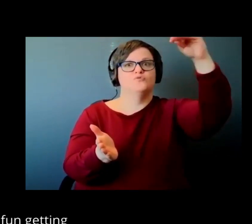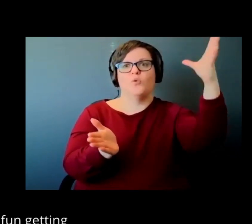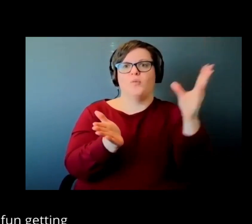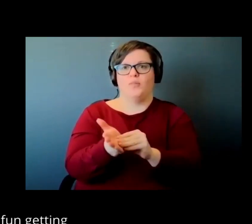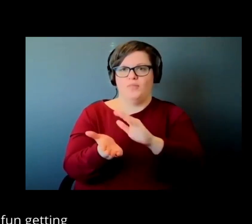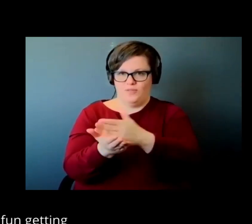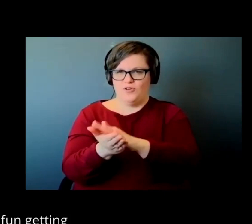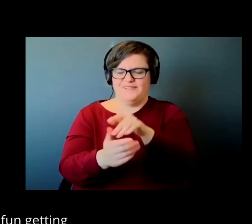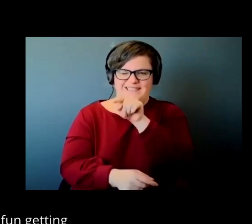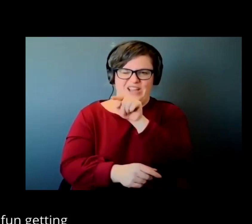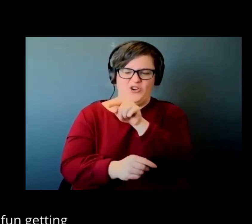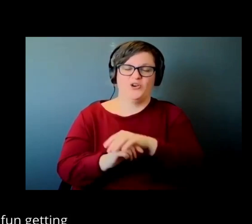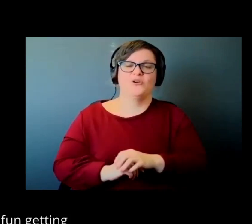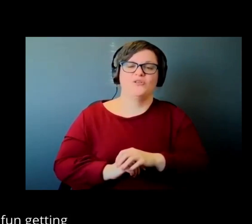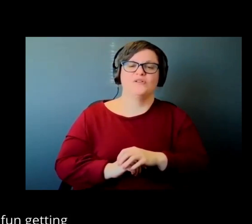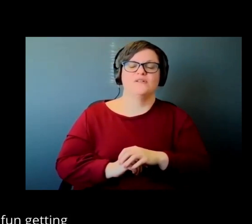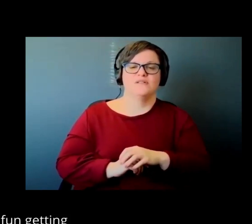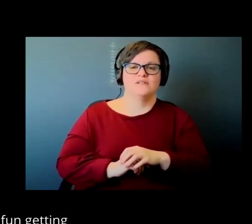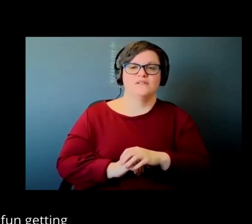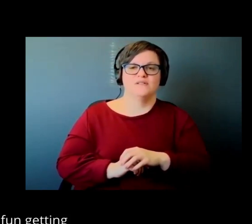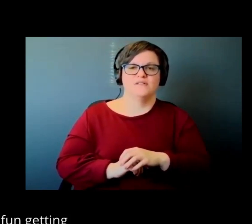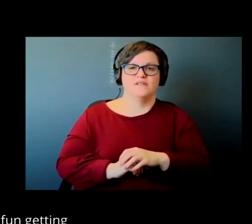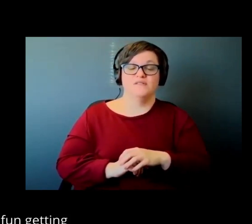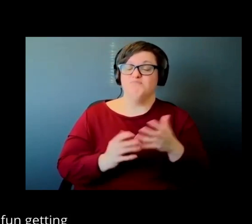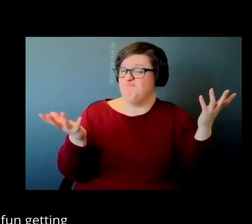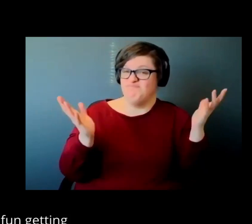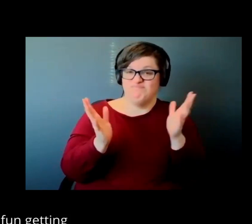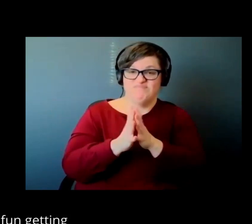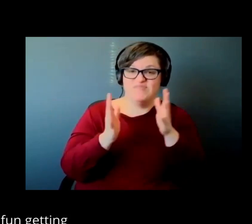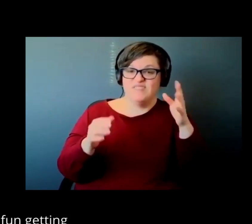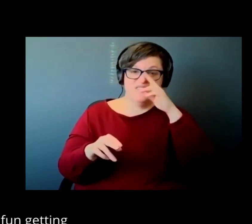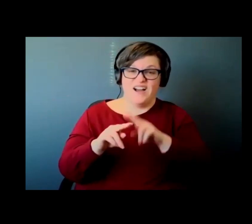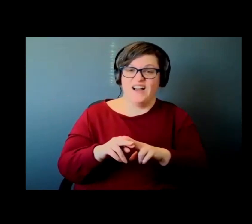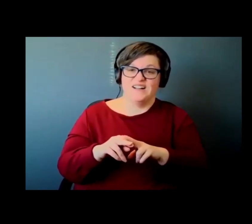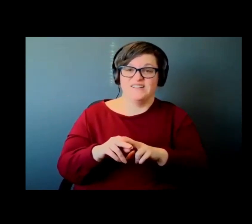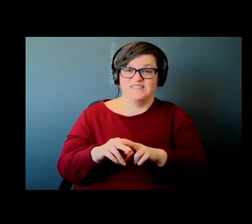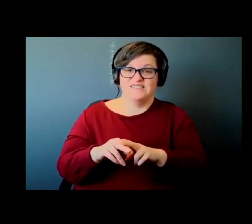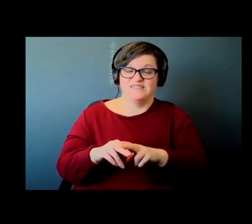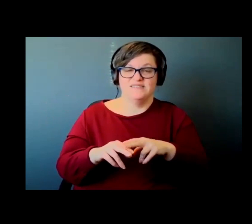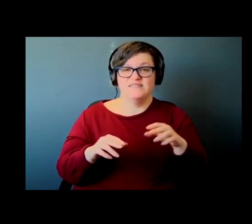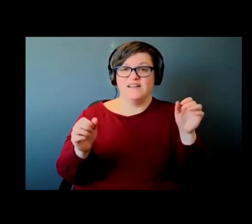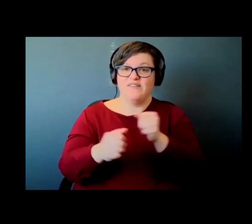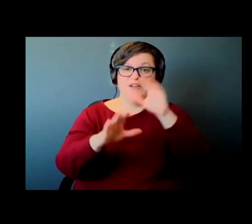cook. And this is it's lots of fun getting everything out all the time.